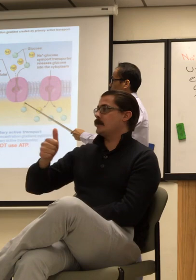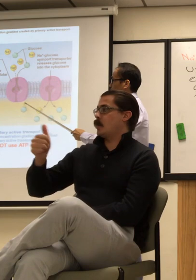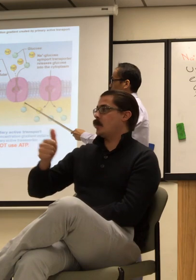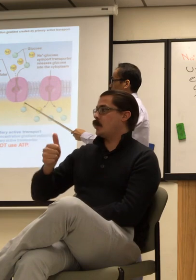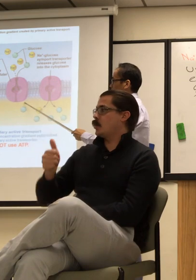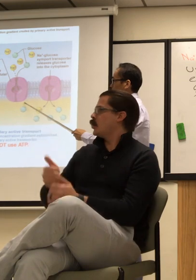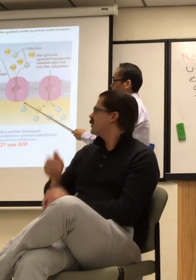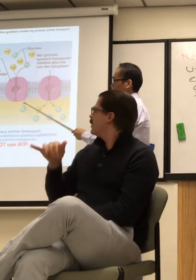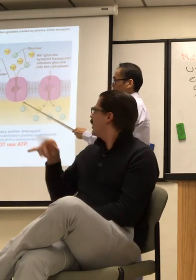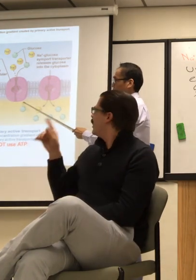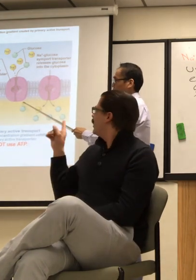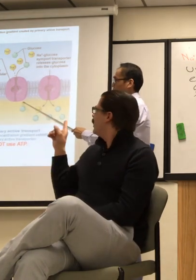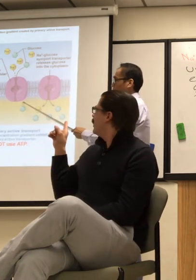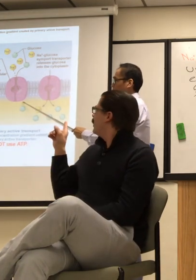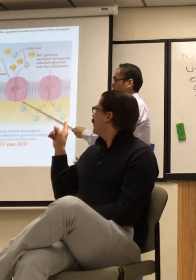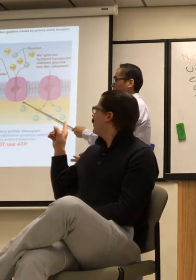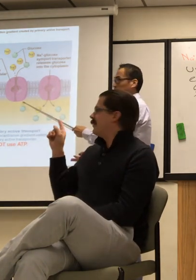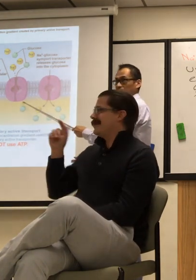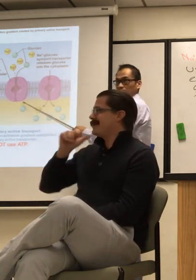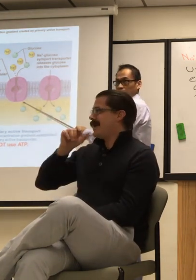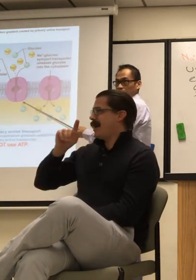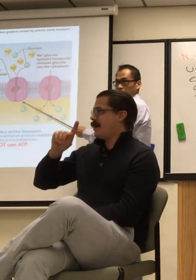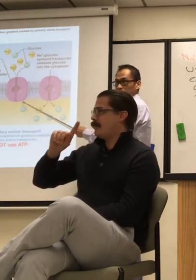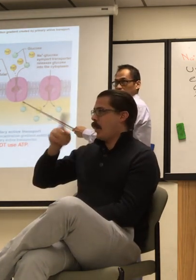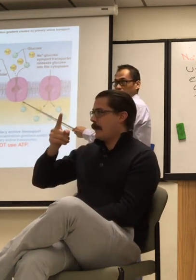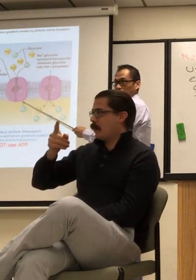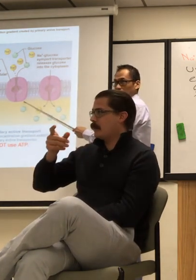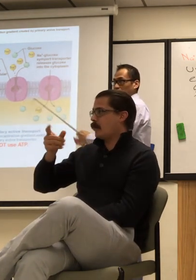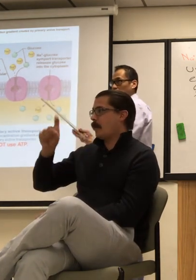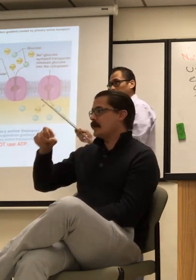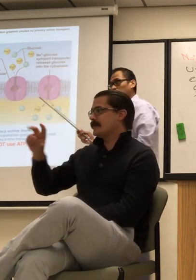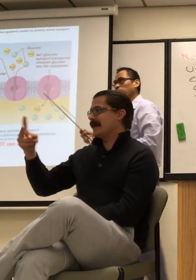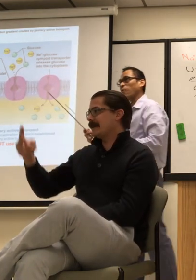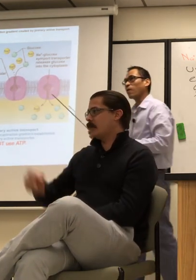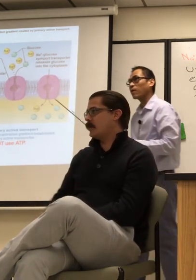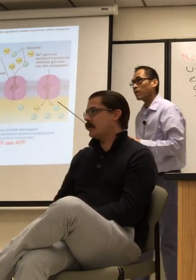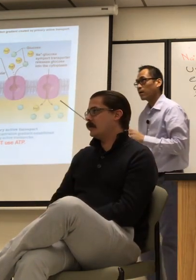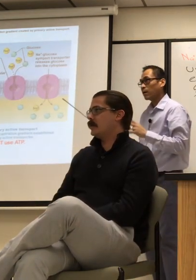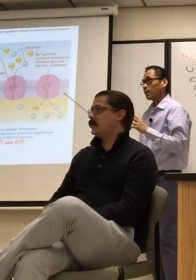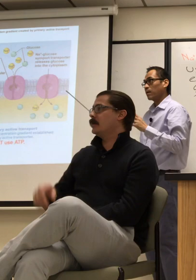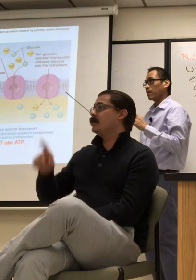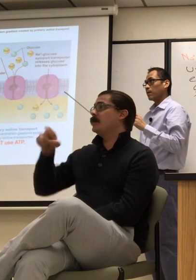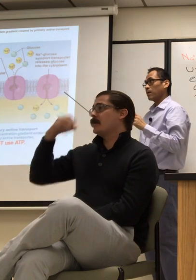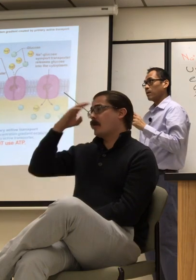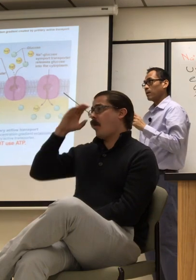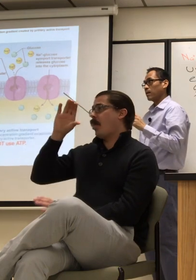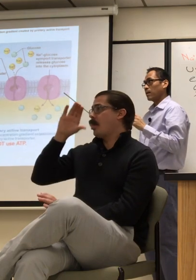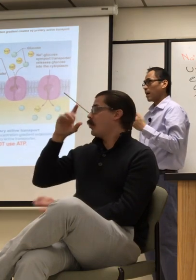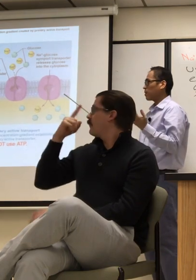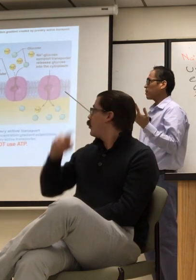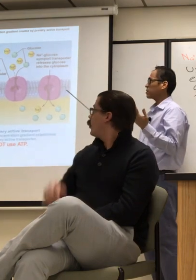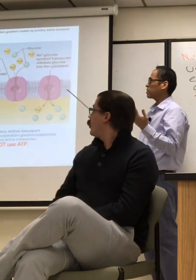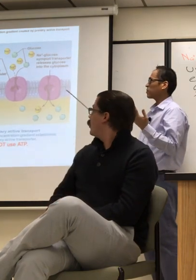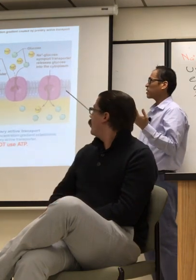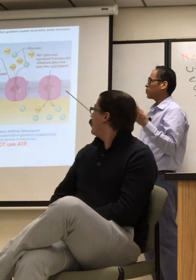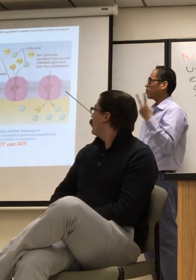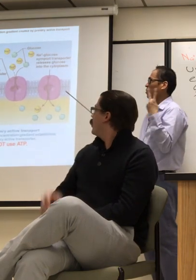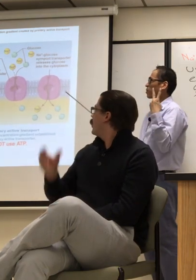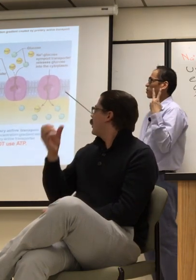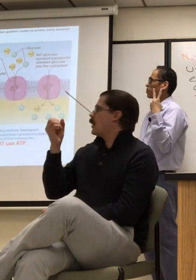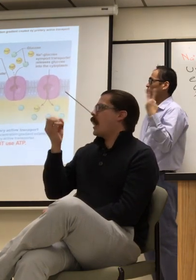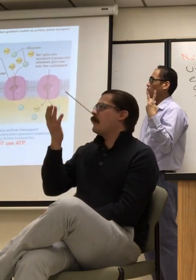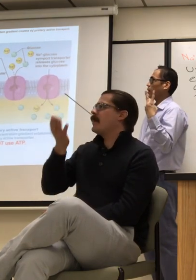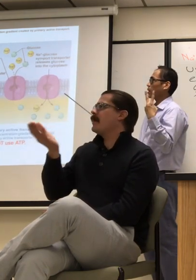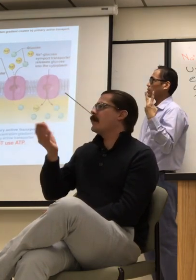Which one's this? Well, it's not primary, so it must be secondary. And the thing to look for, how many things does it